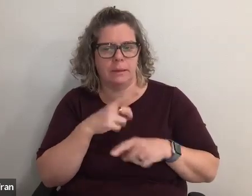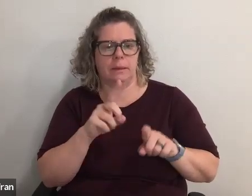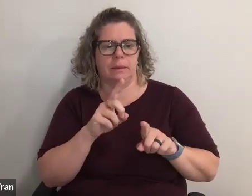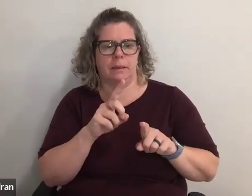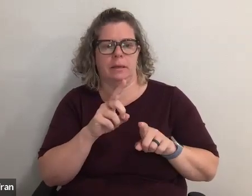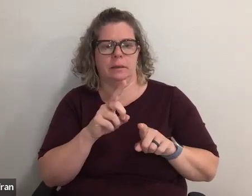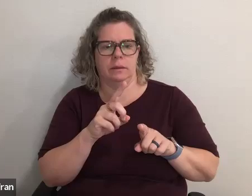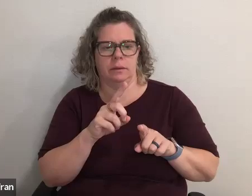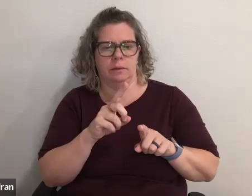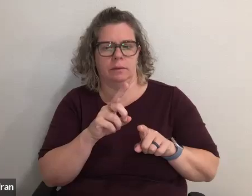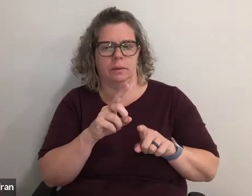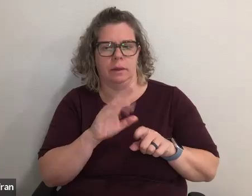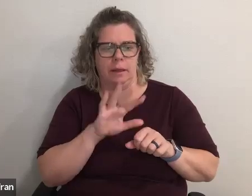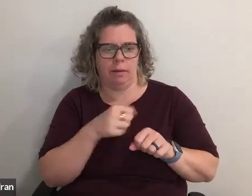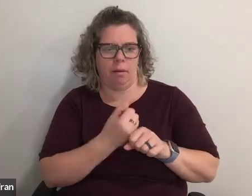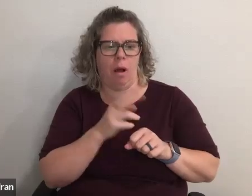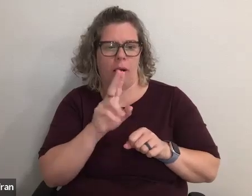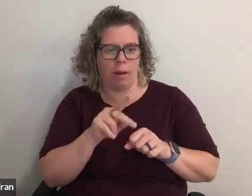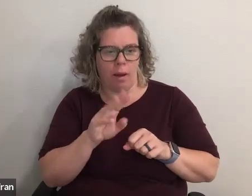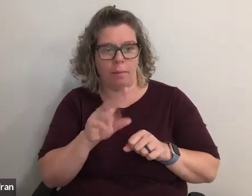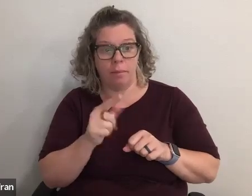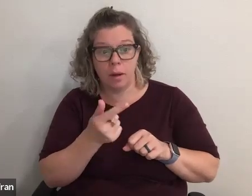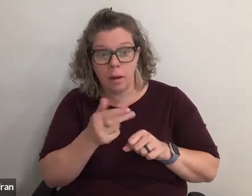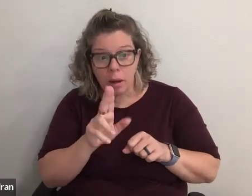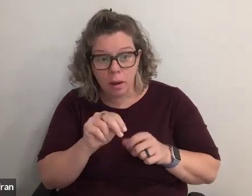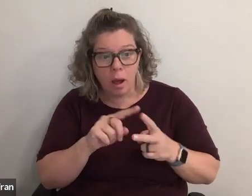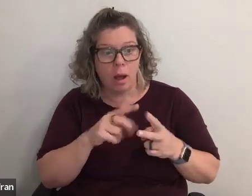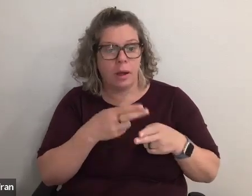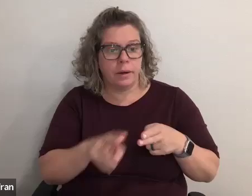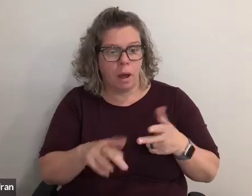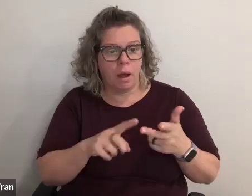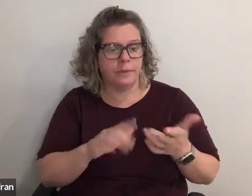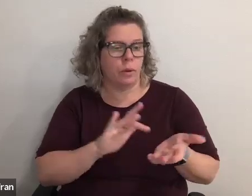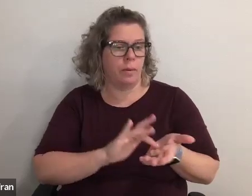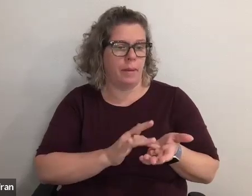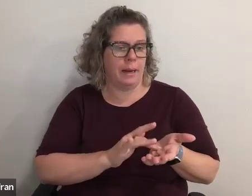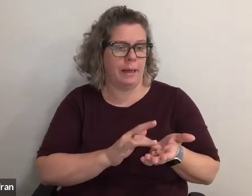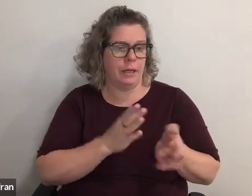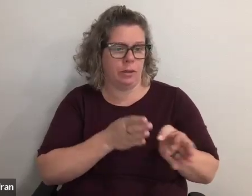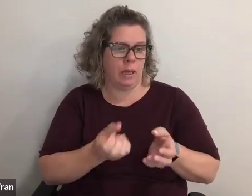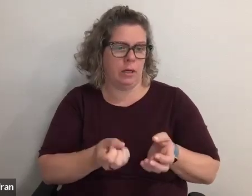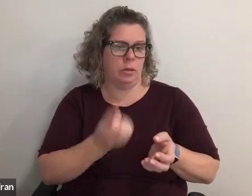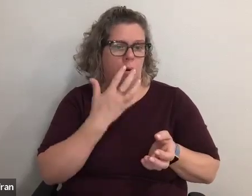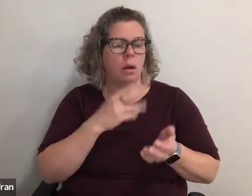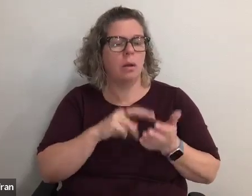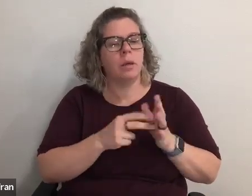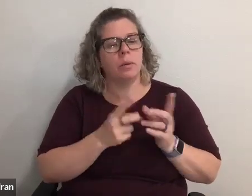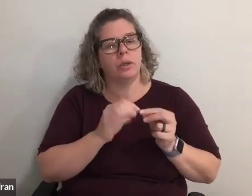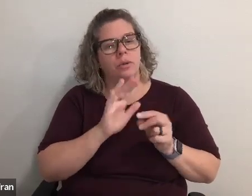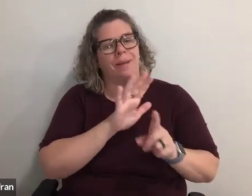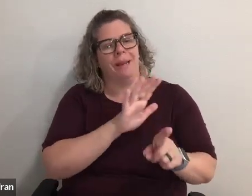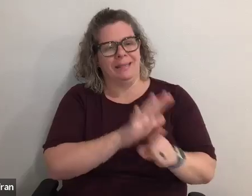help people lock up guns and lock up knives and lock up medication, but do it because it's their